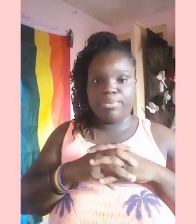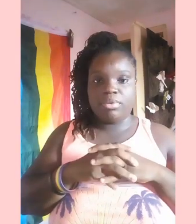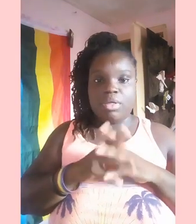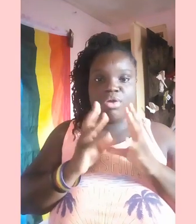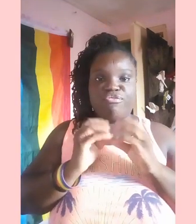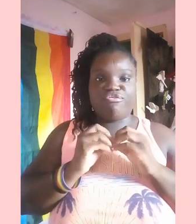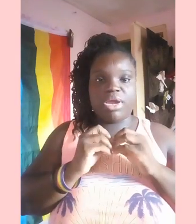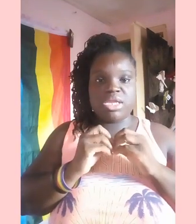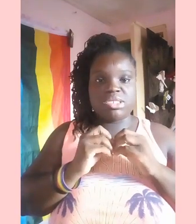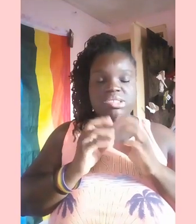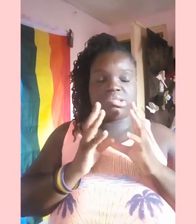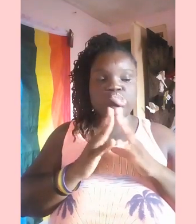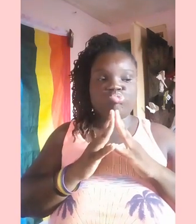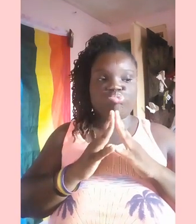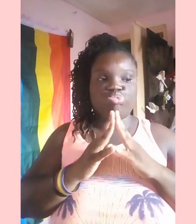People, friends.